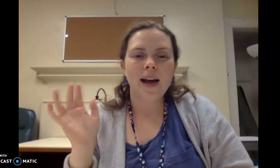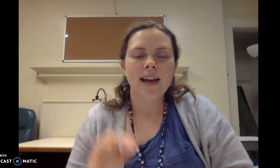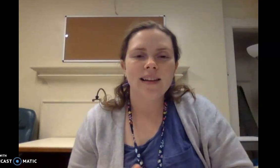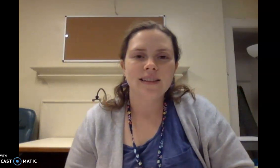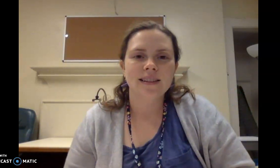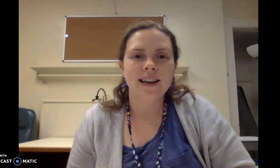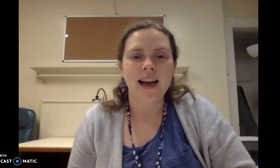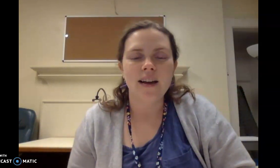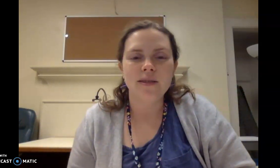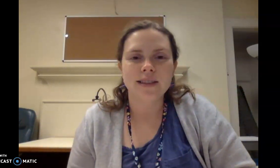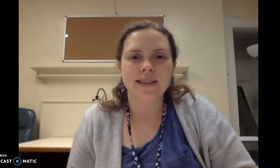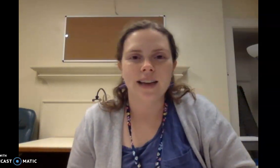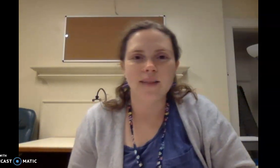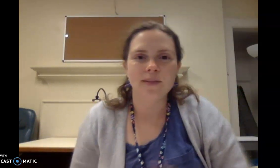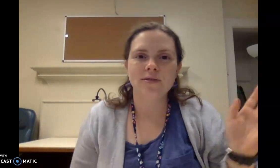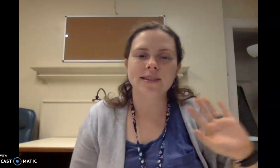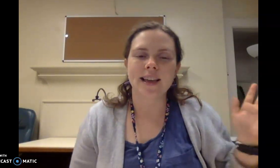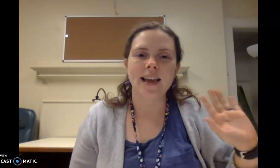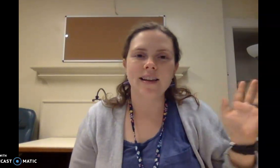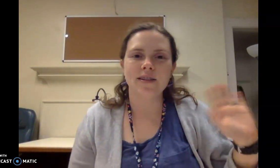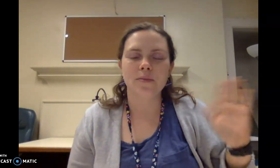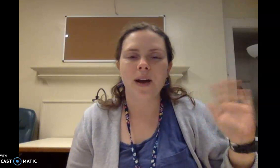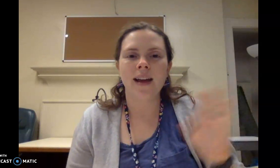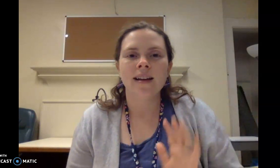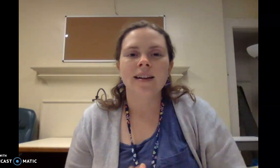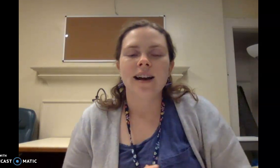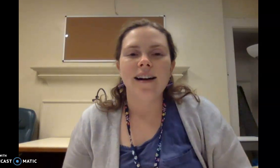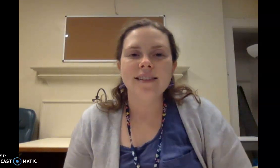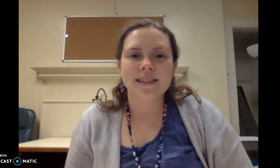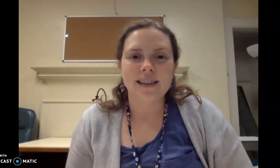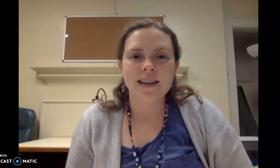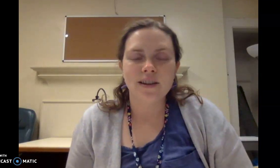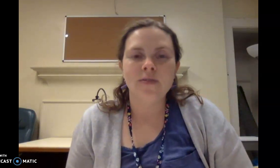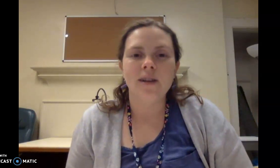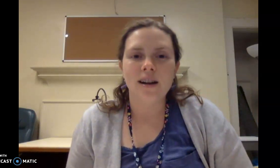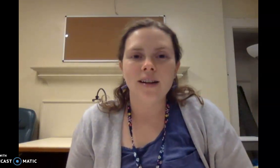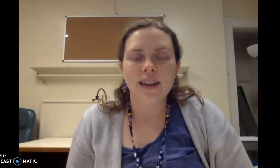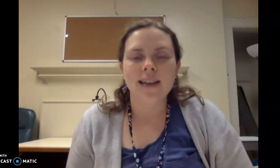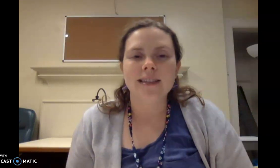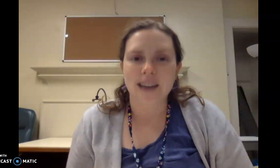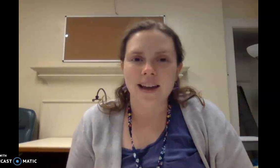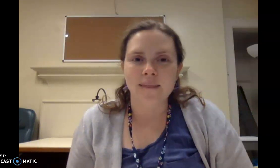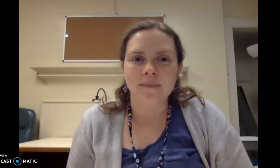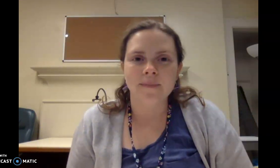goodbye. Now it's time to say goodbye. I'll see you all next time.